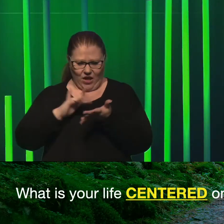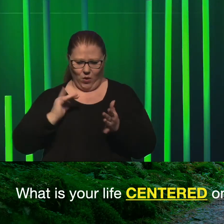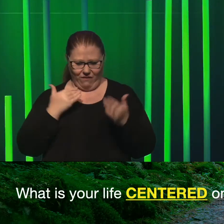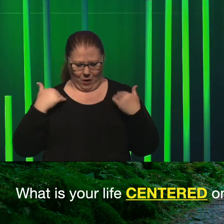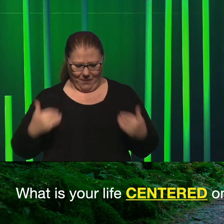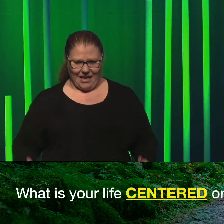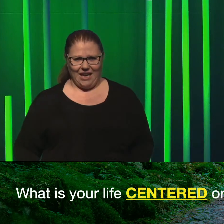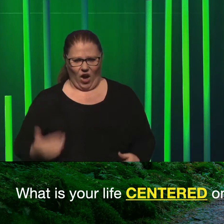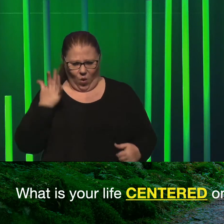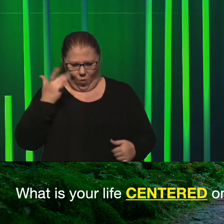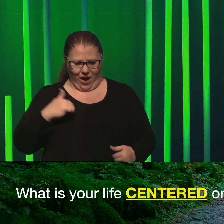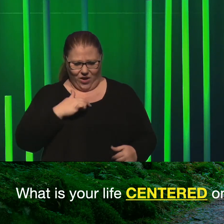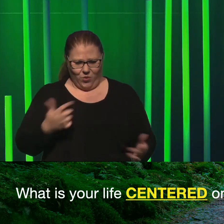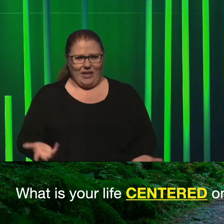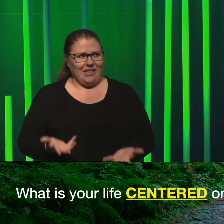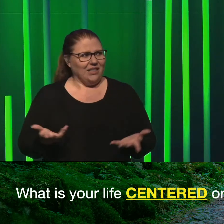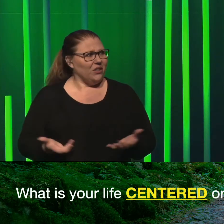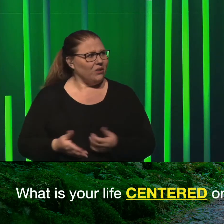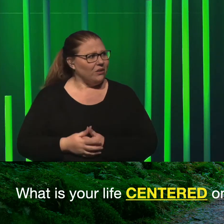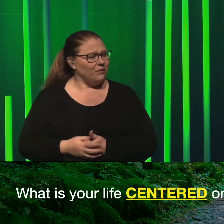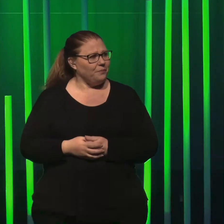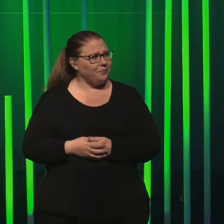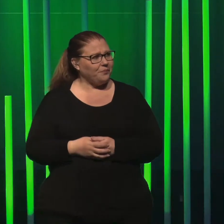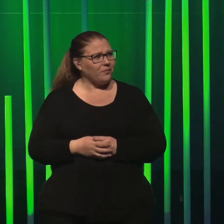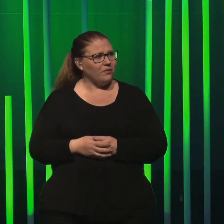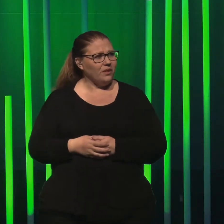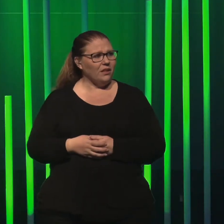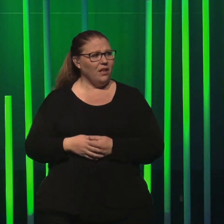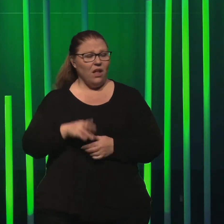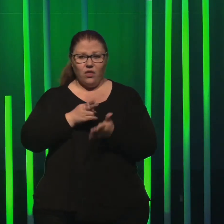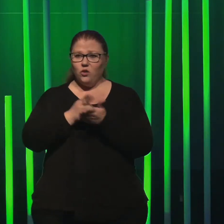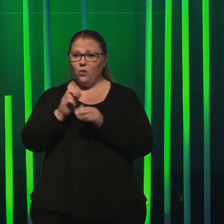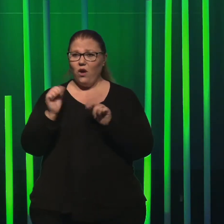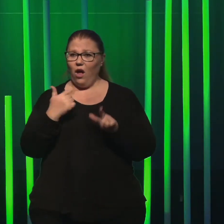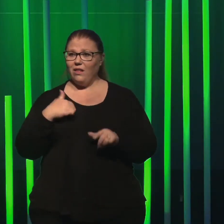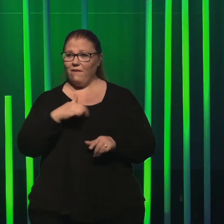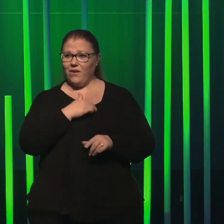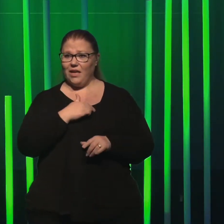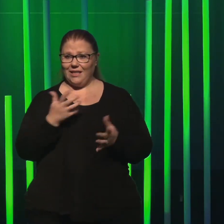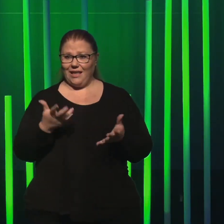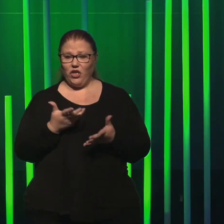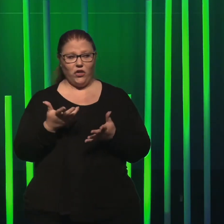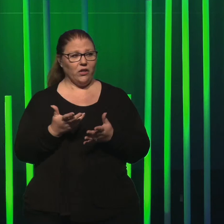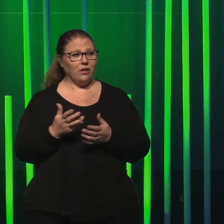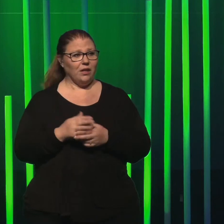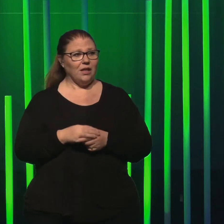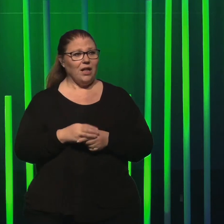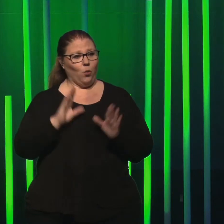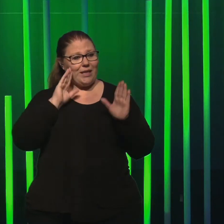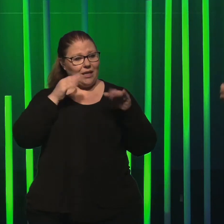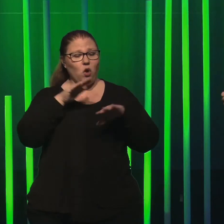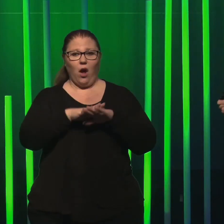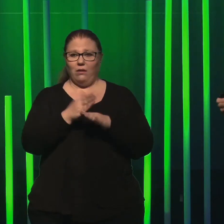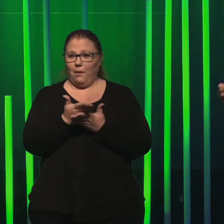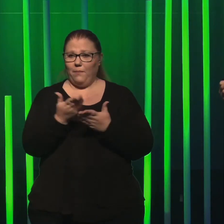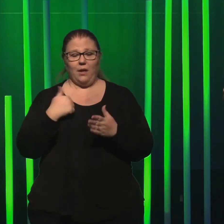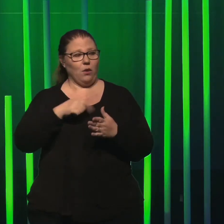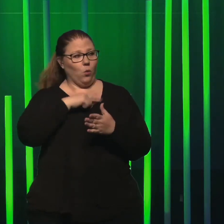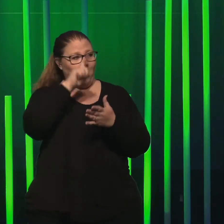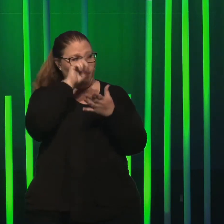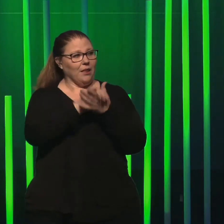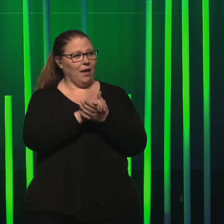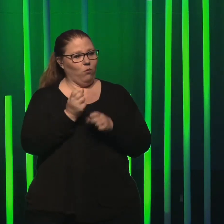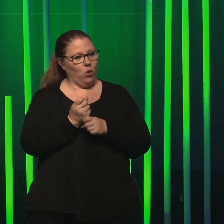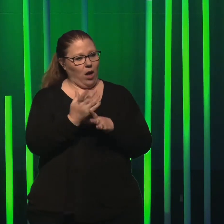of our existence? Because the truth is, all of us center our lives on something, and we generally center our lives on something that we believe will bring